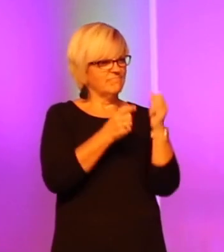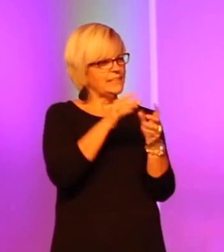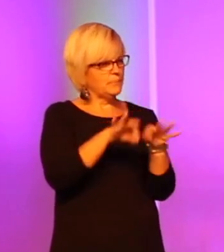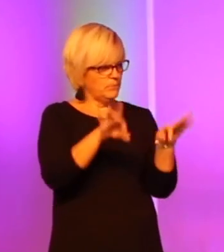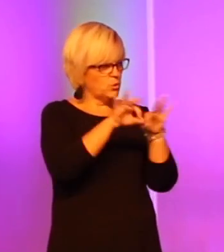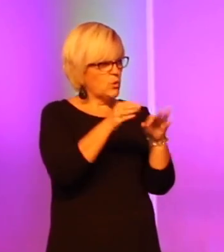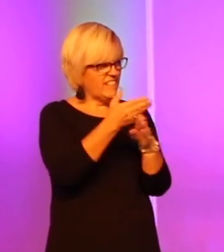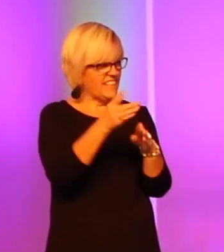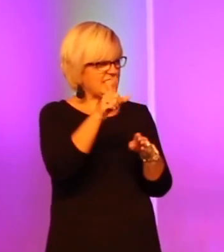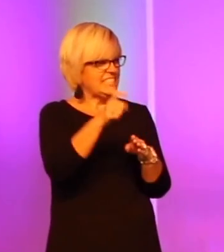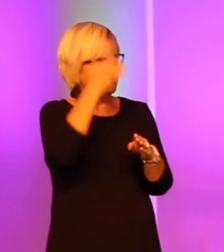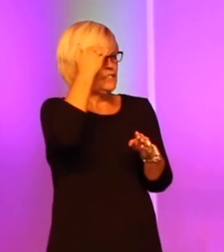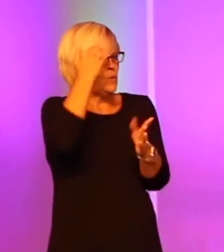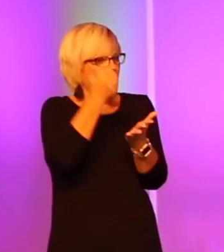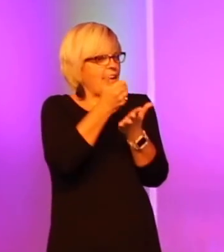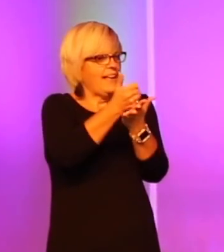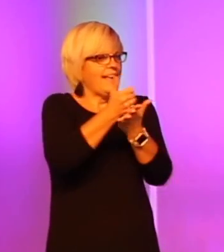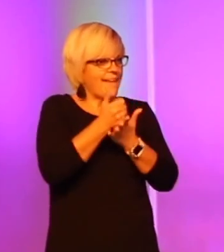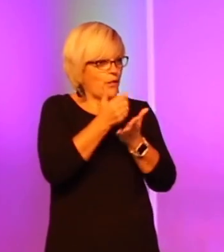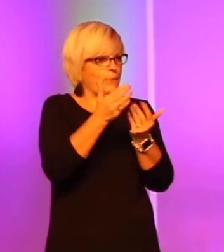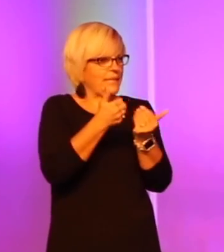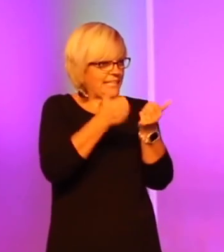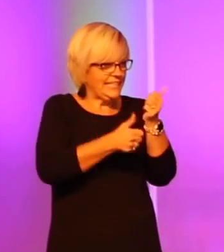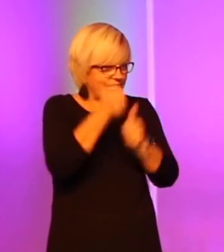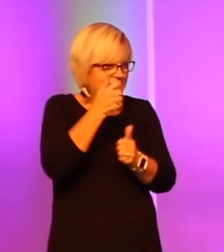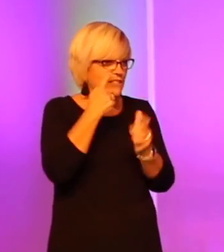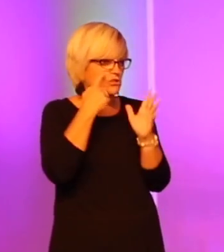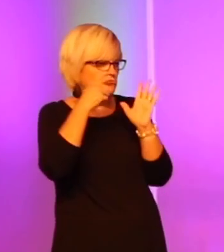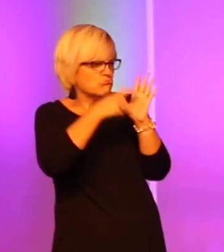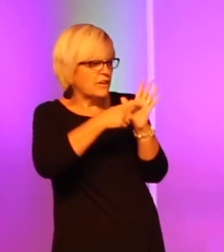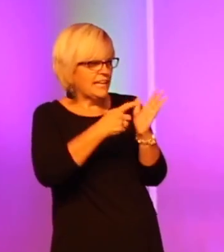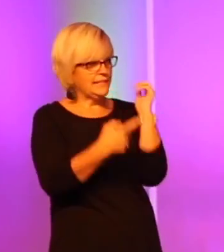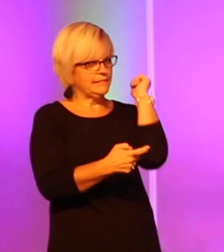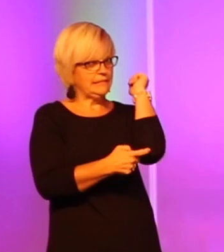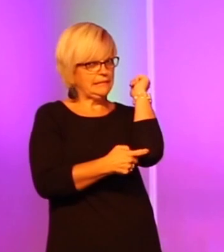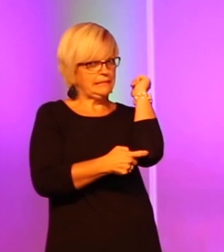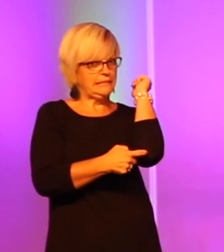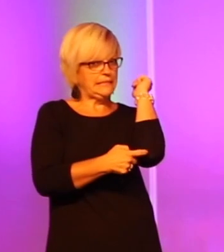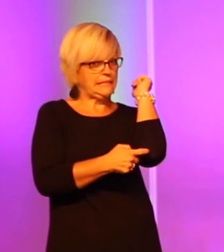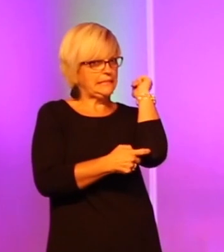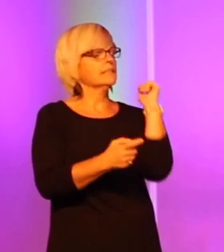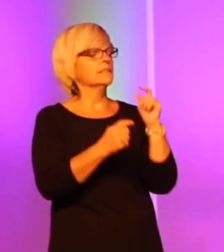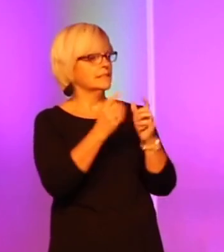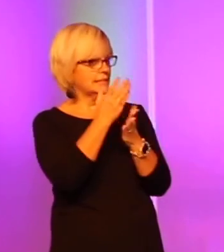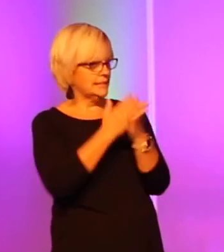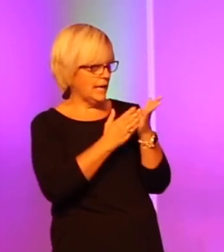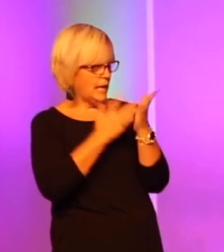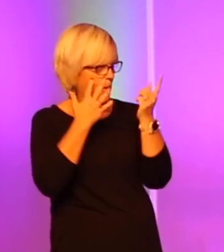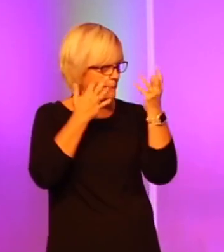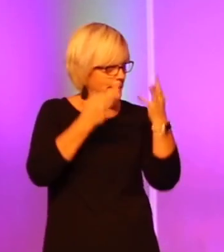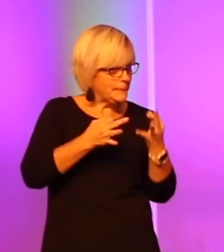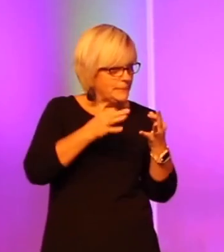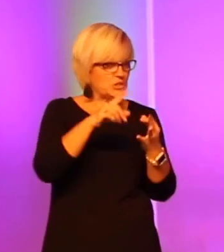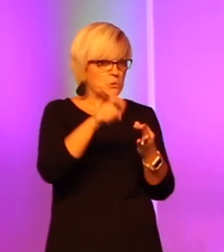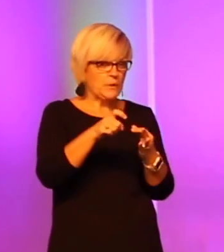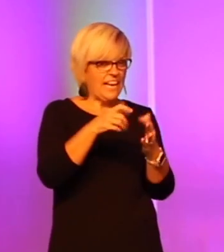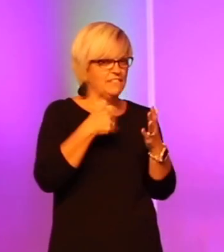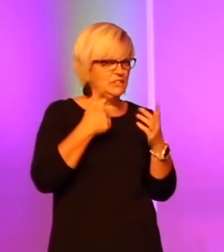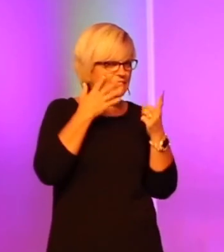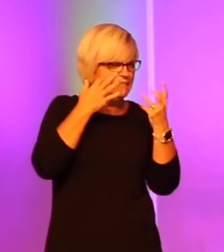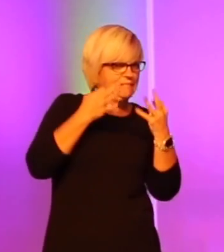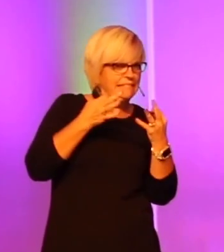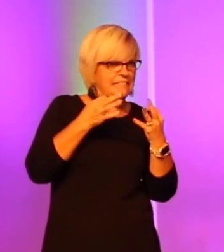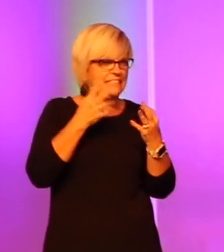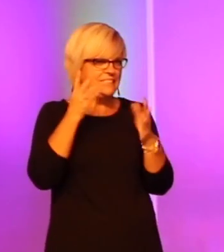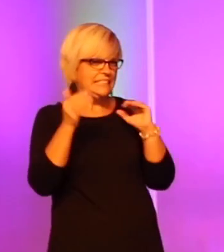know about to help it to be easier for us to recognize temptation when it stares us in the face. Because some decisions that we have to make don't seem that